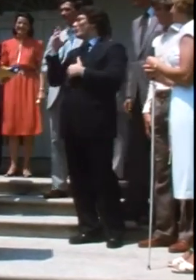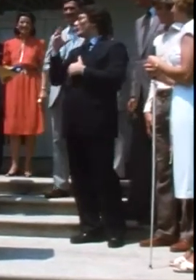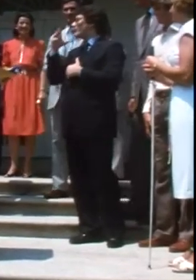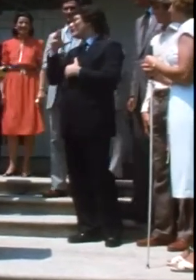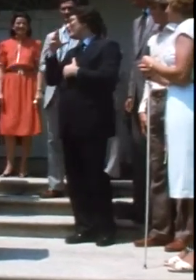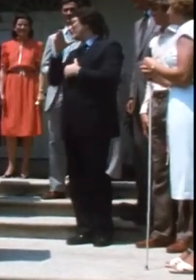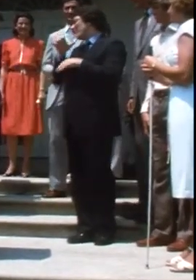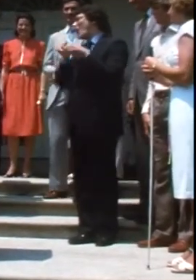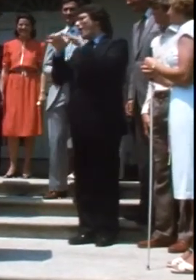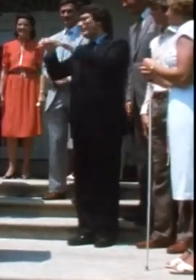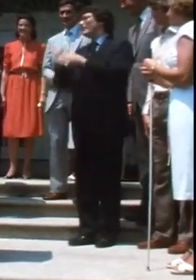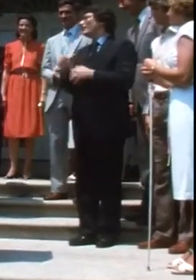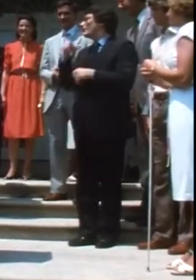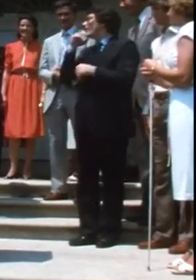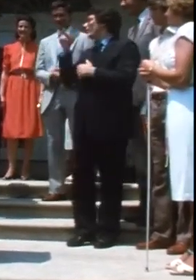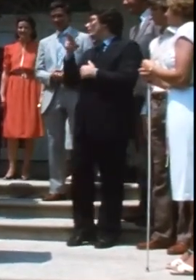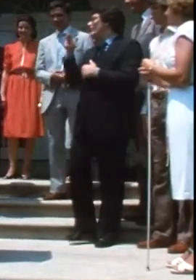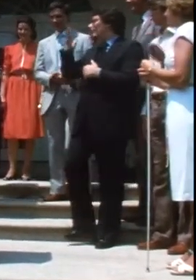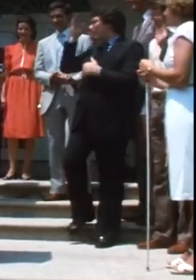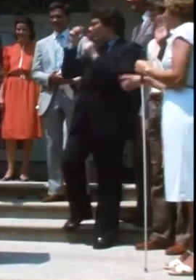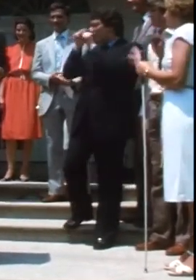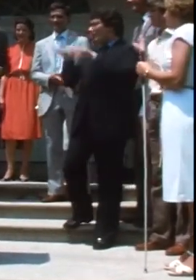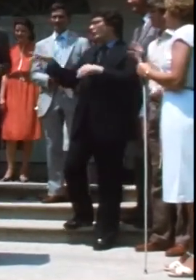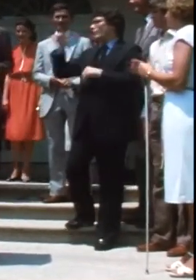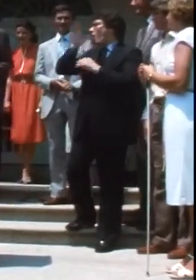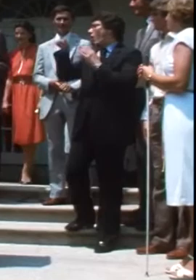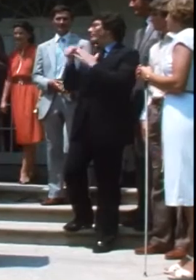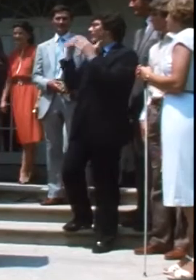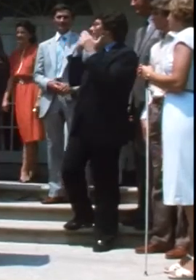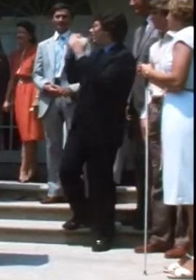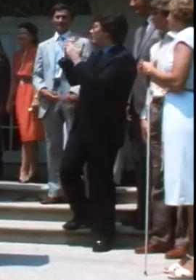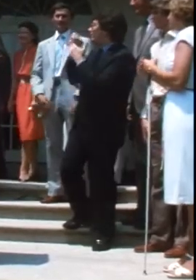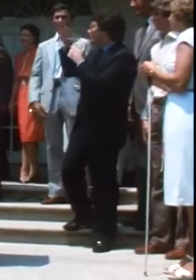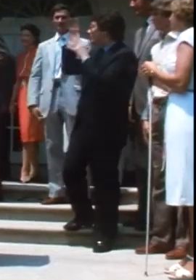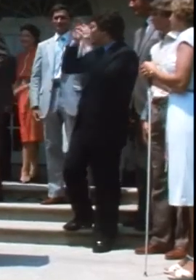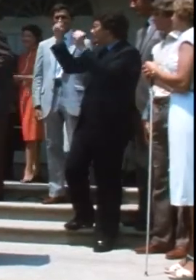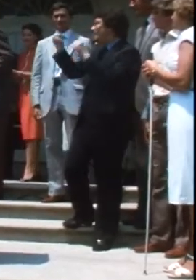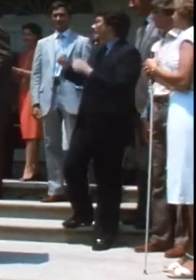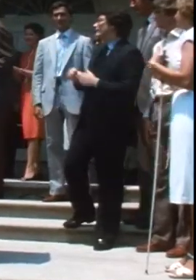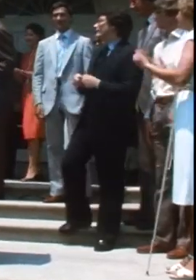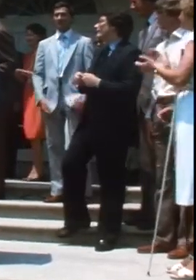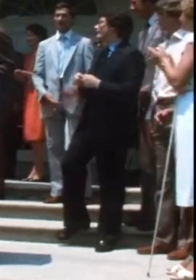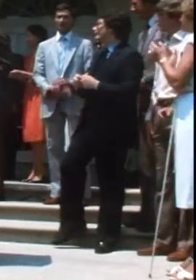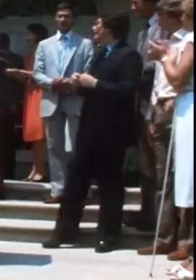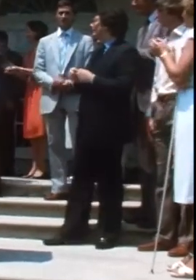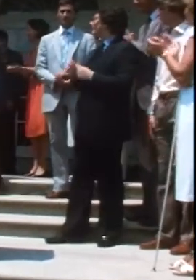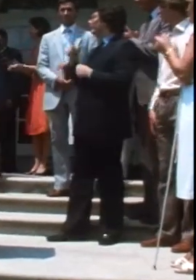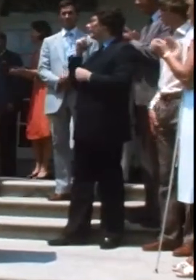dry air. Well, God bless you all. Thank you very much. Thank you.